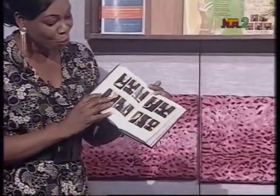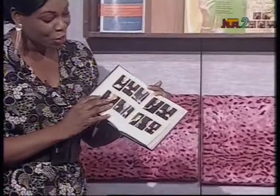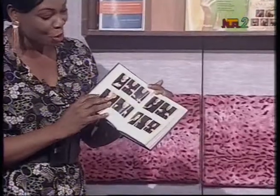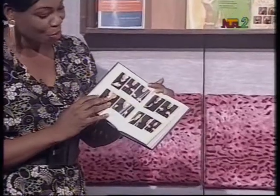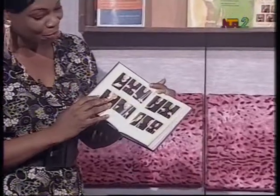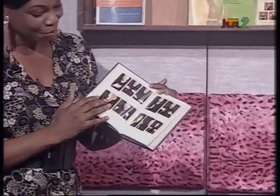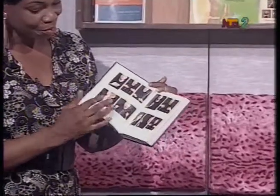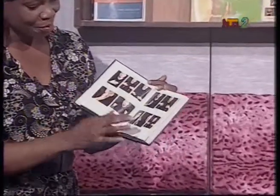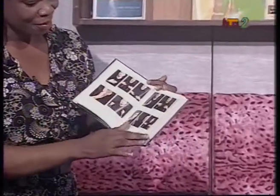picture.